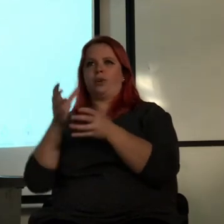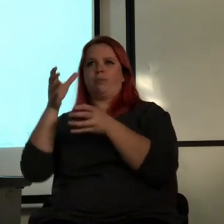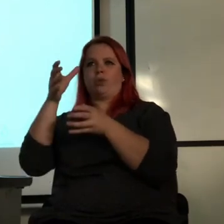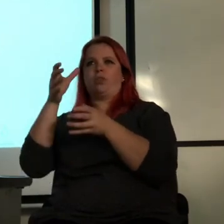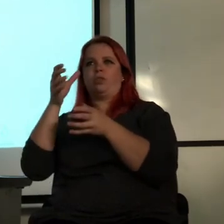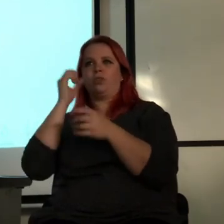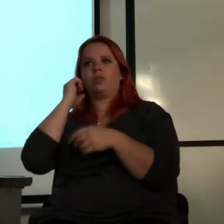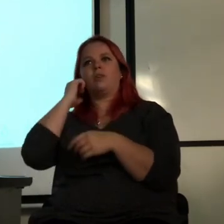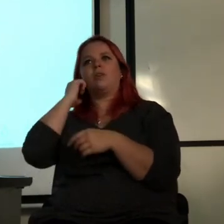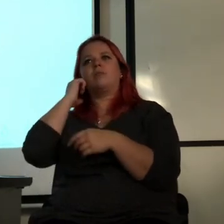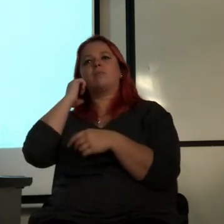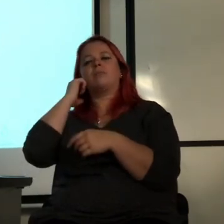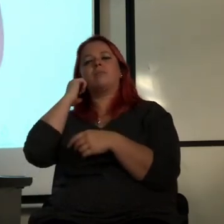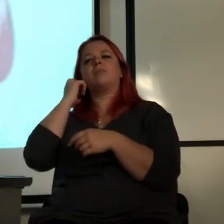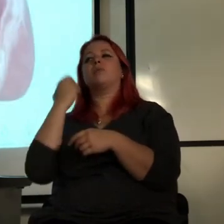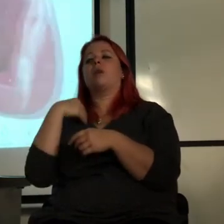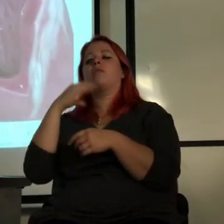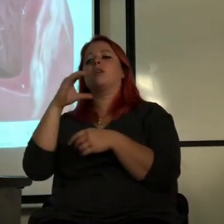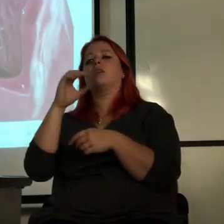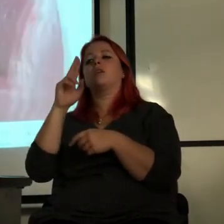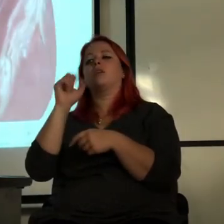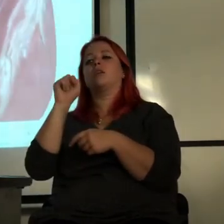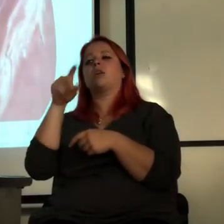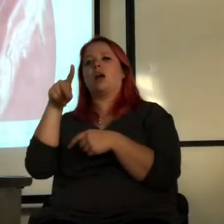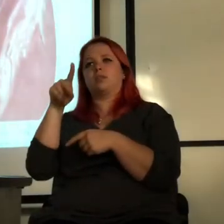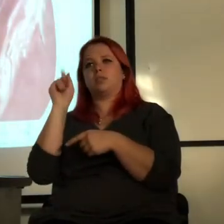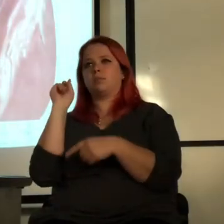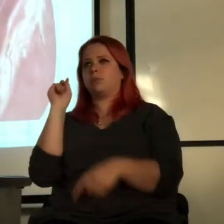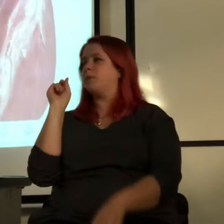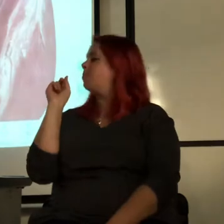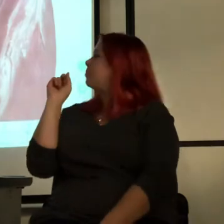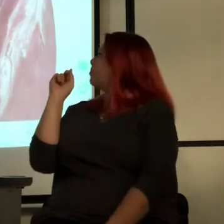things. You got the cusp of the valve.